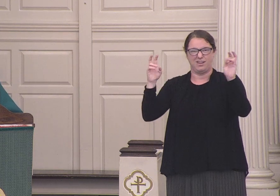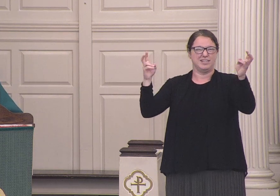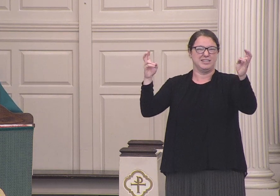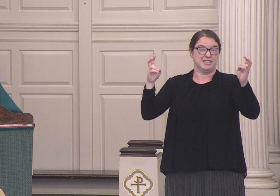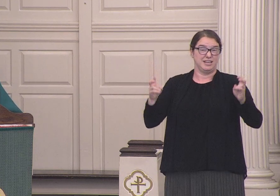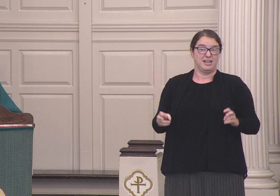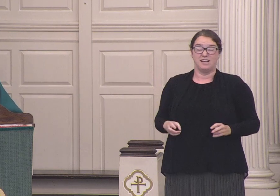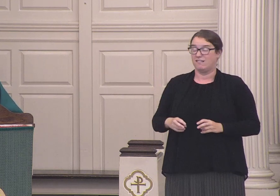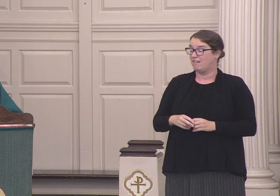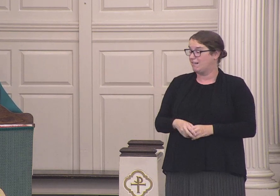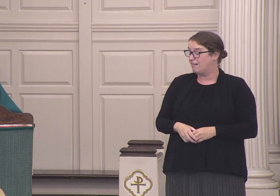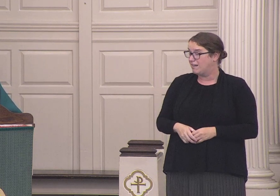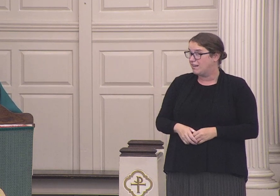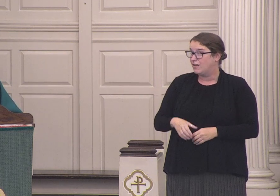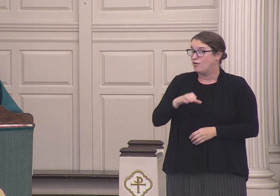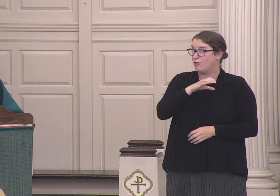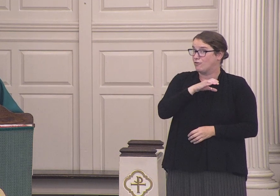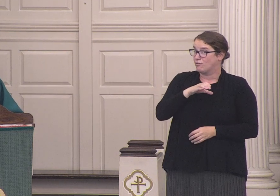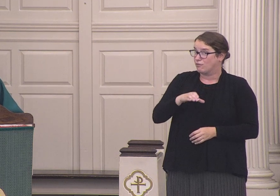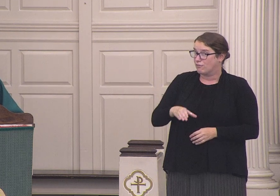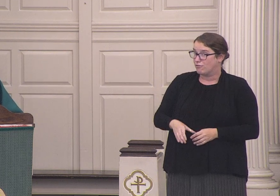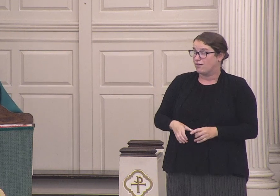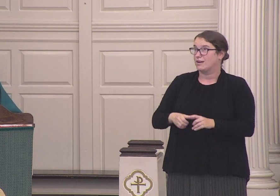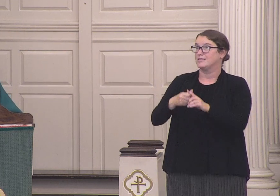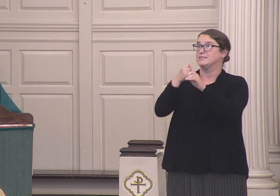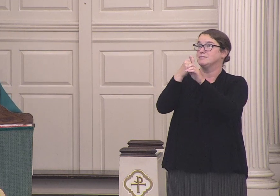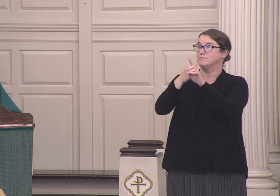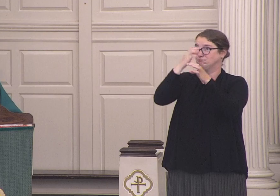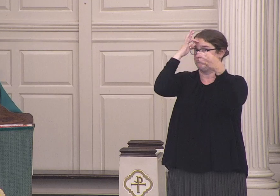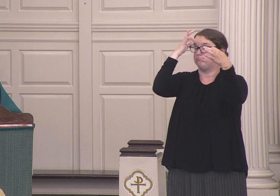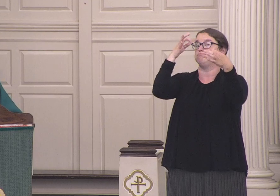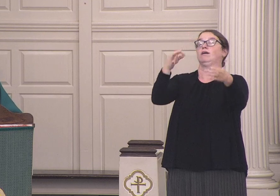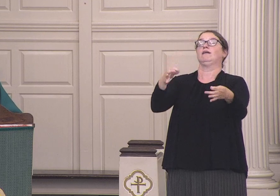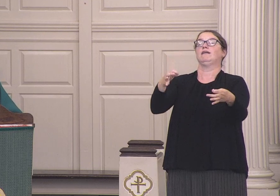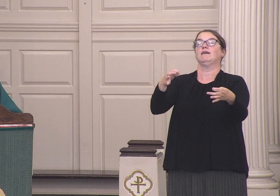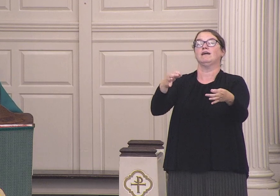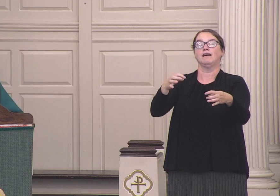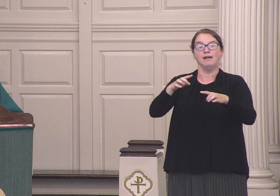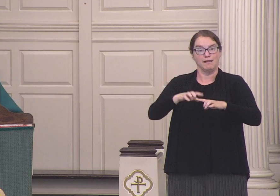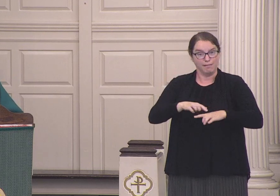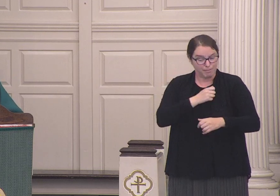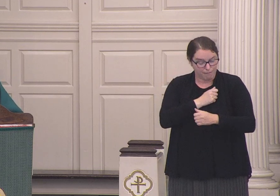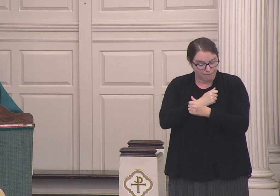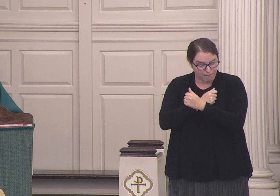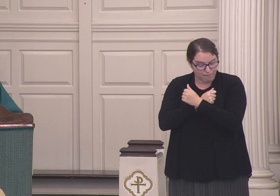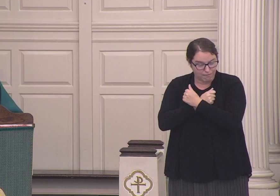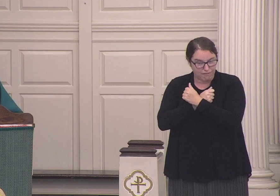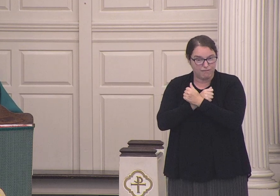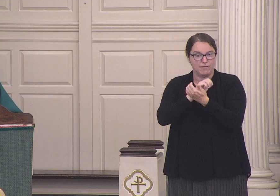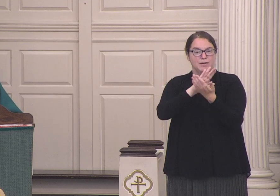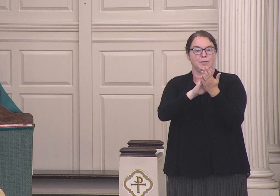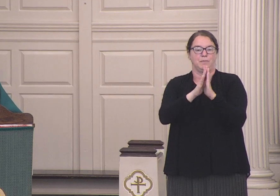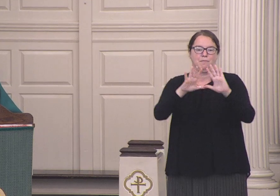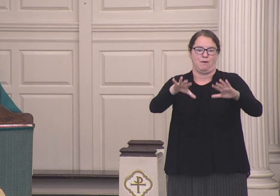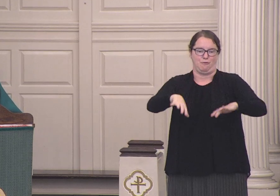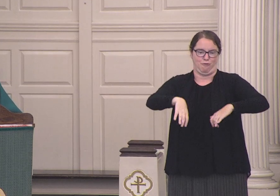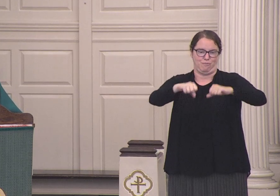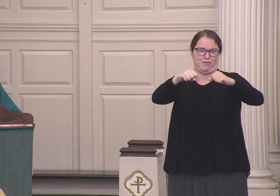for adoption to himself through Jesus Christ, in accord with the favor of his